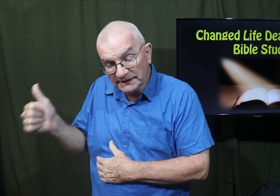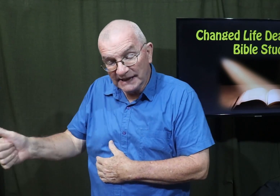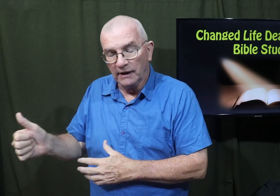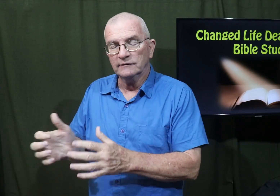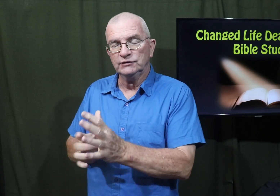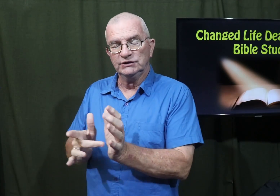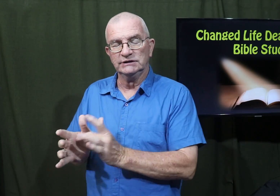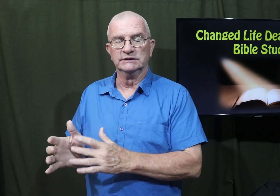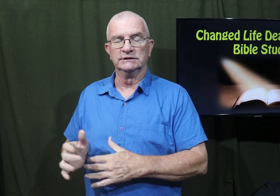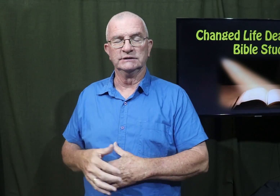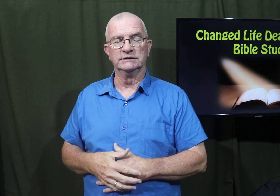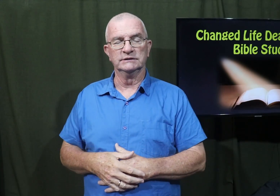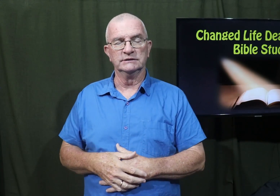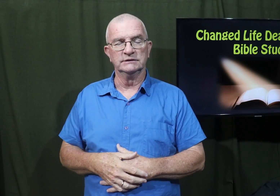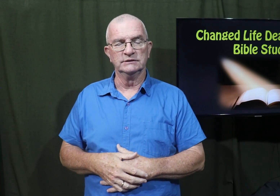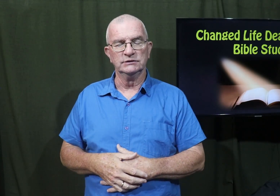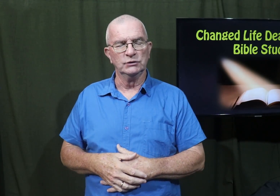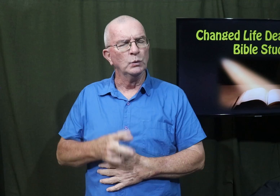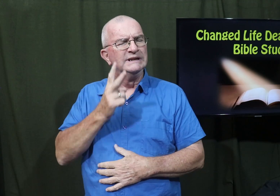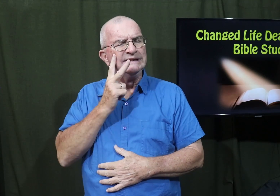ultimately through himself Jesus